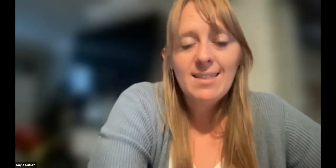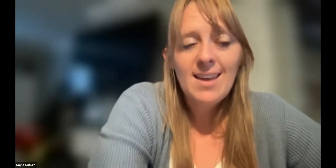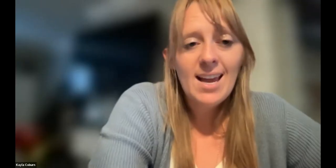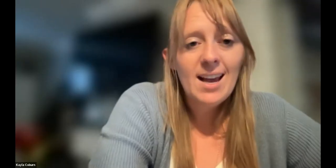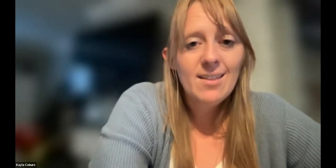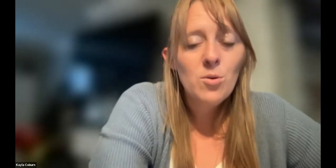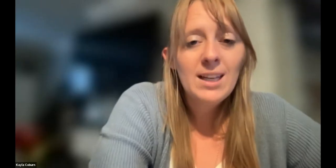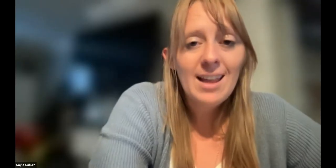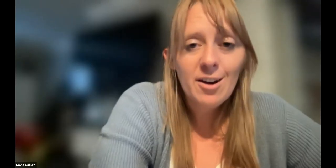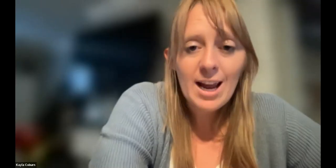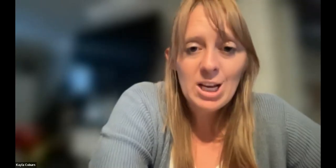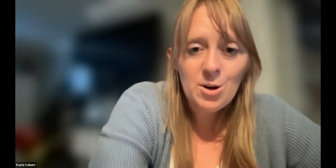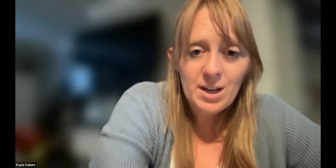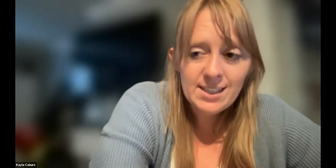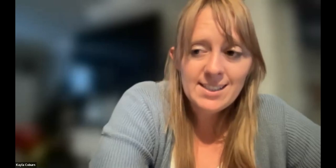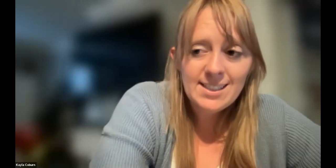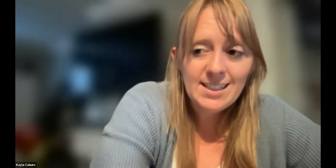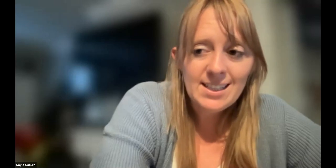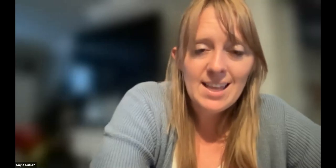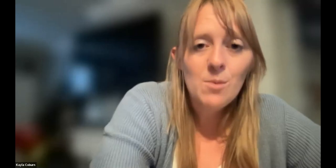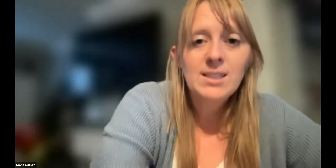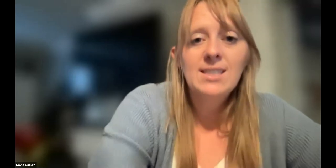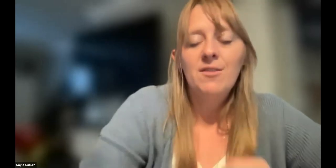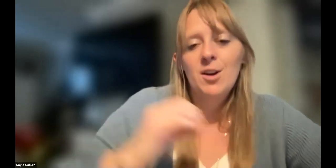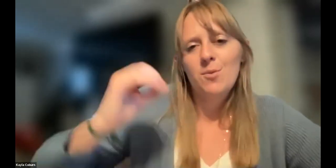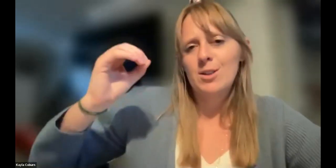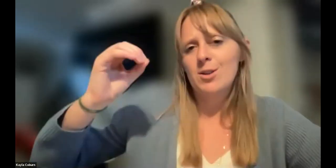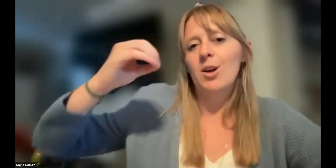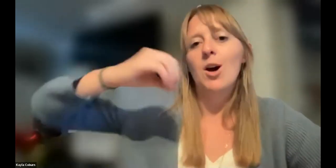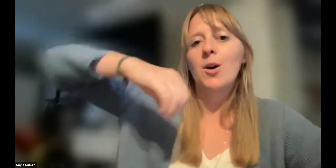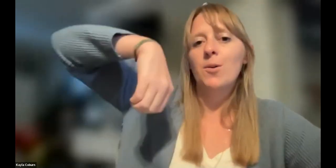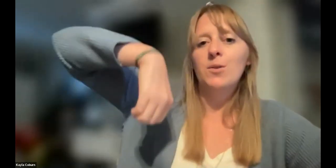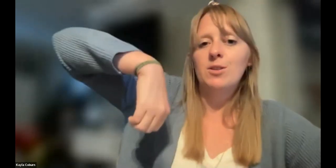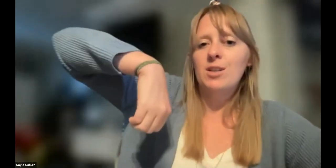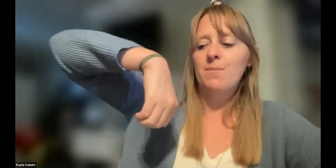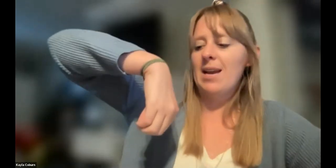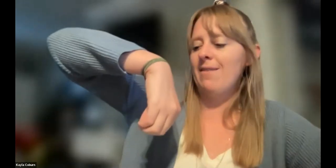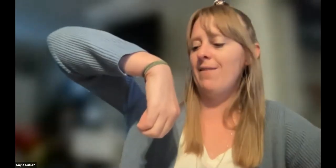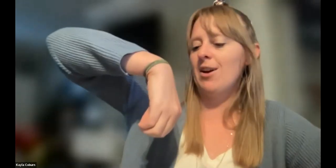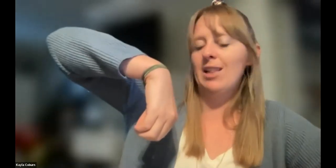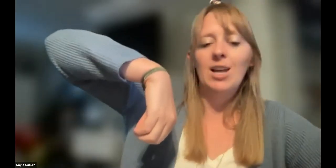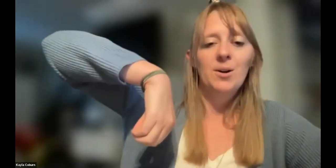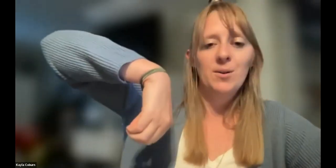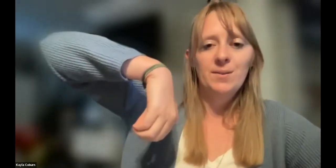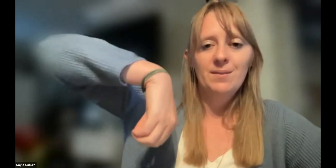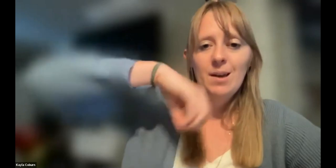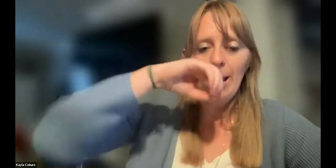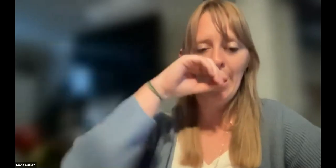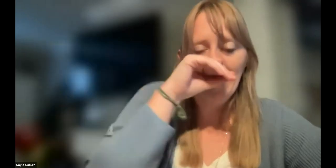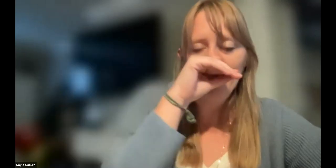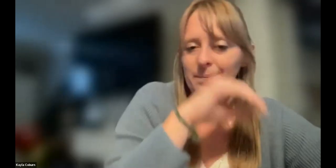only letter I noticed that was different was her O. She made it very